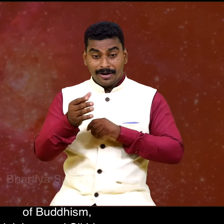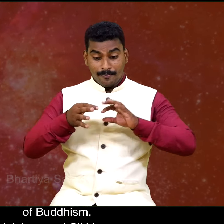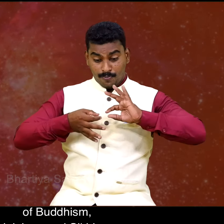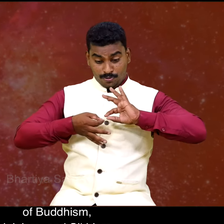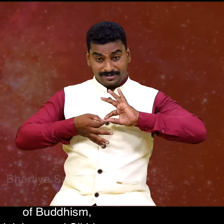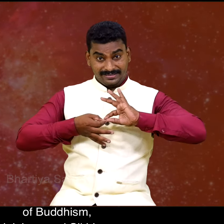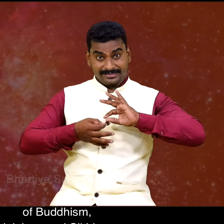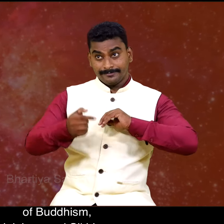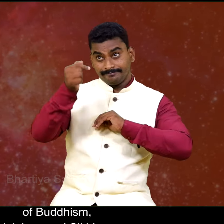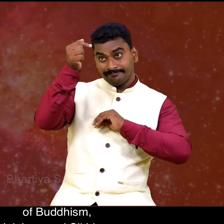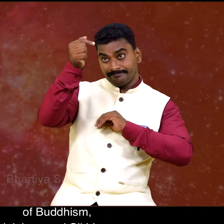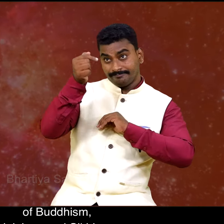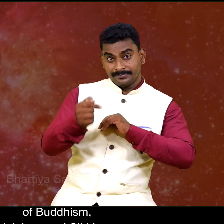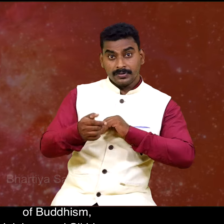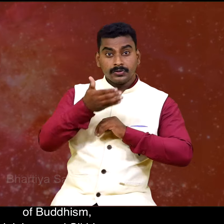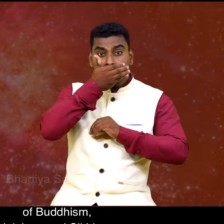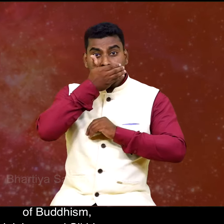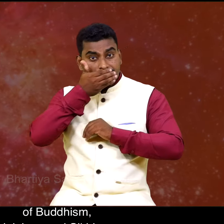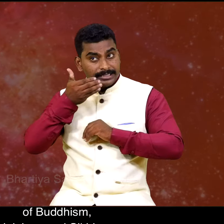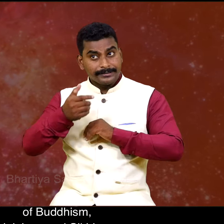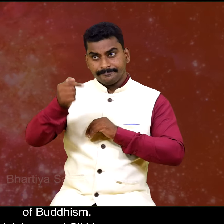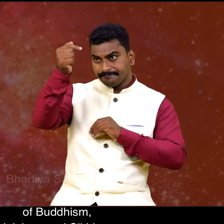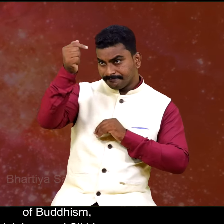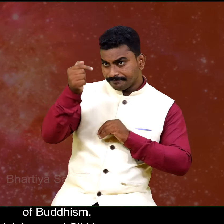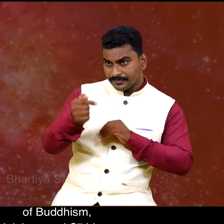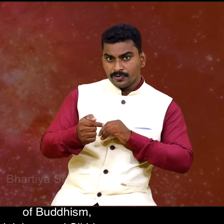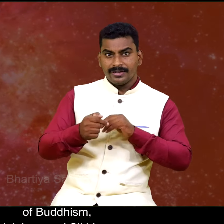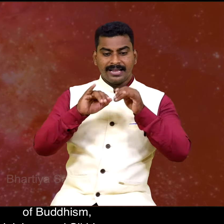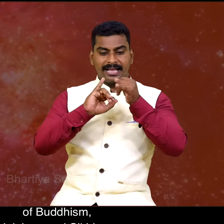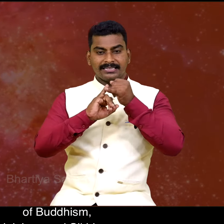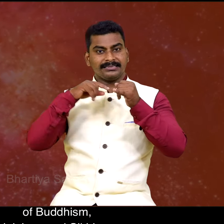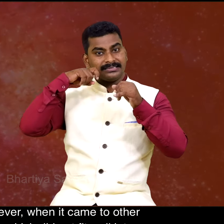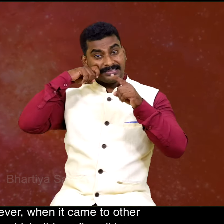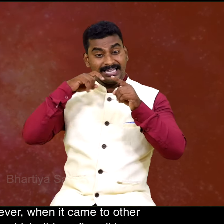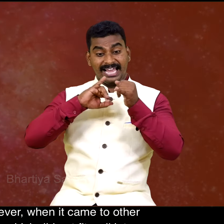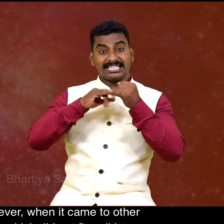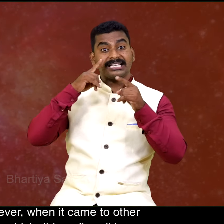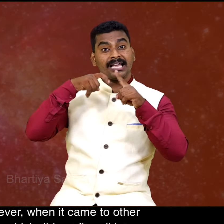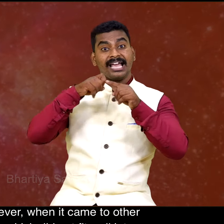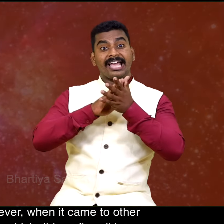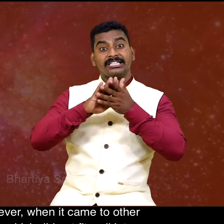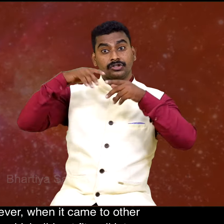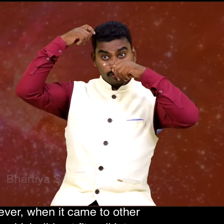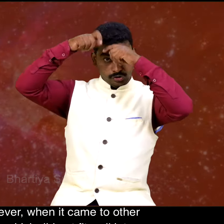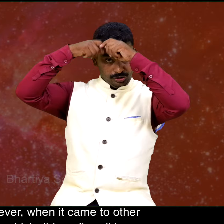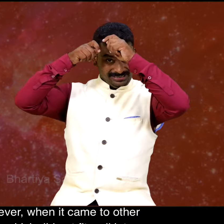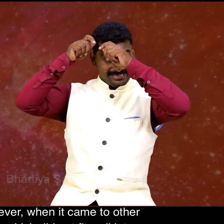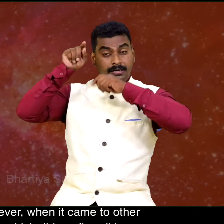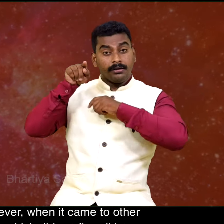Buddhism, Jainism, and Sikhism. However, when it came to other